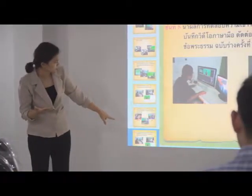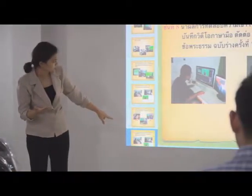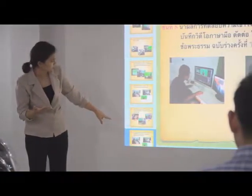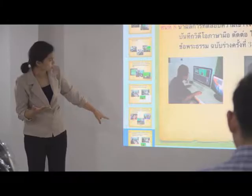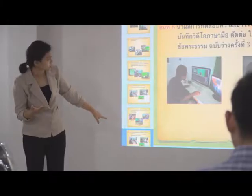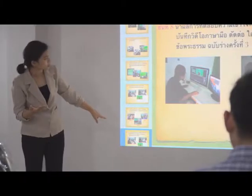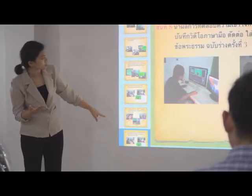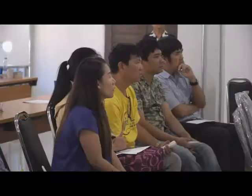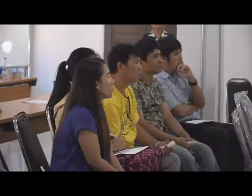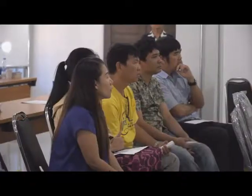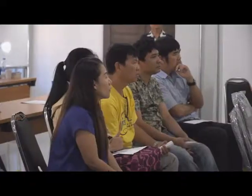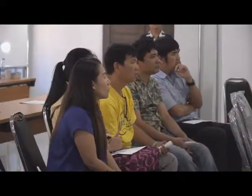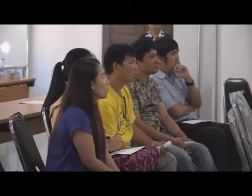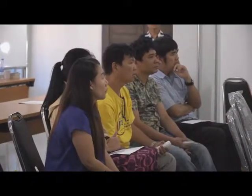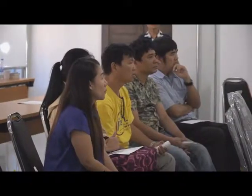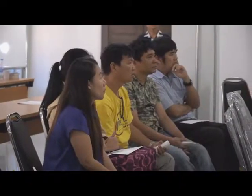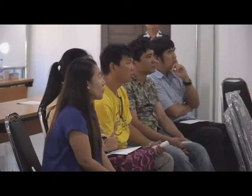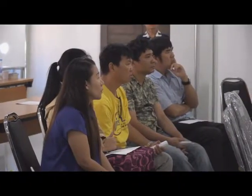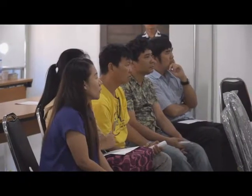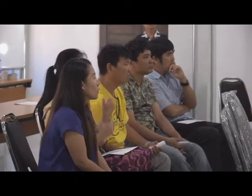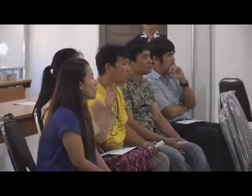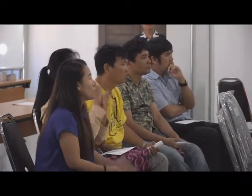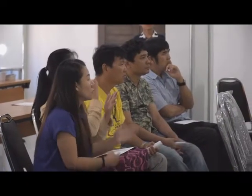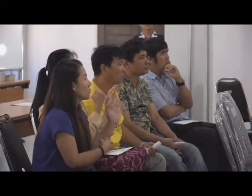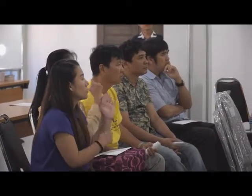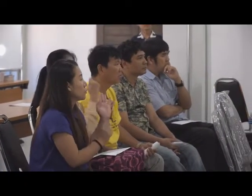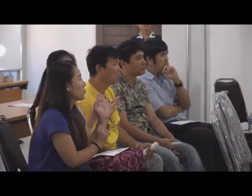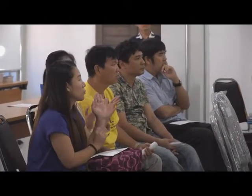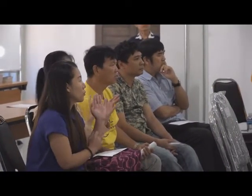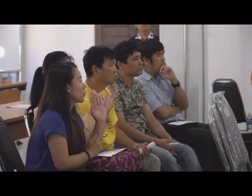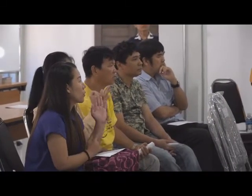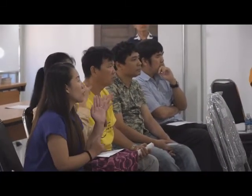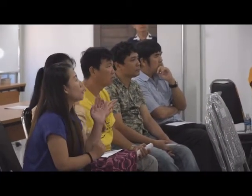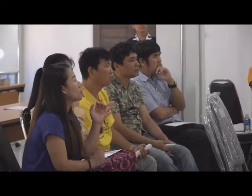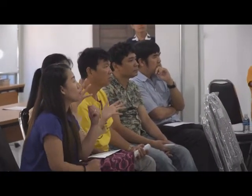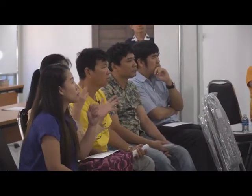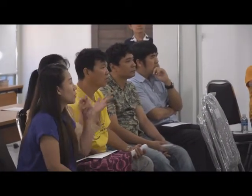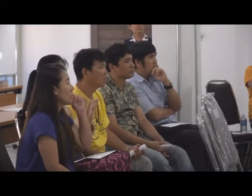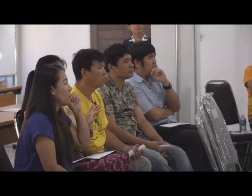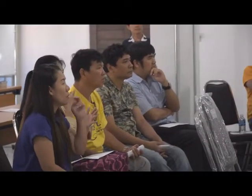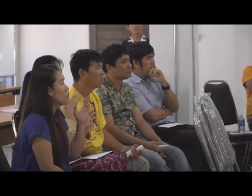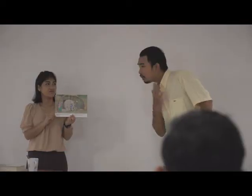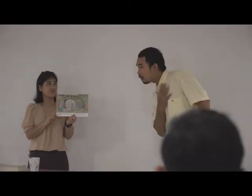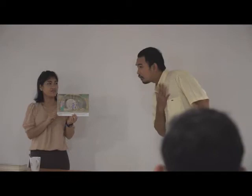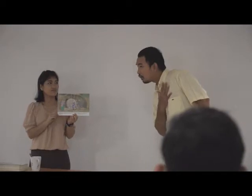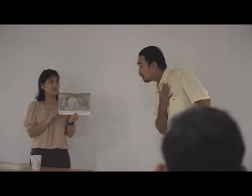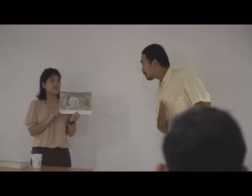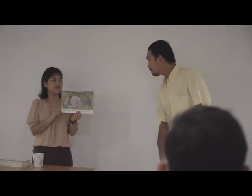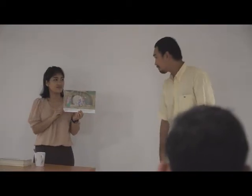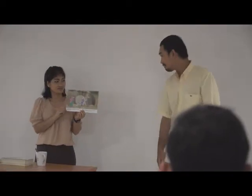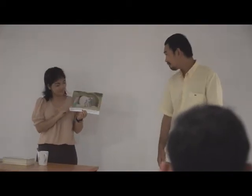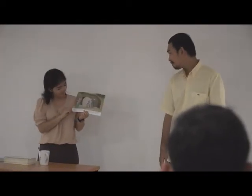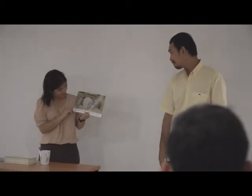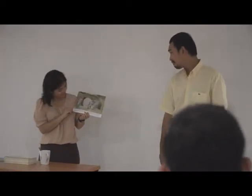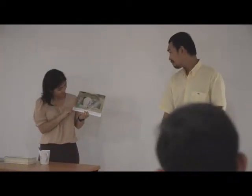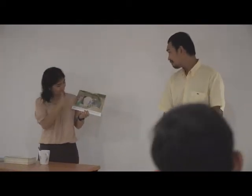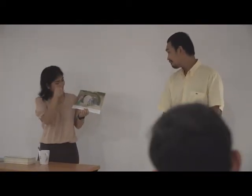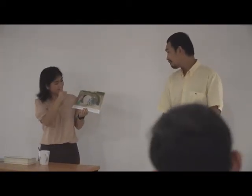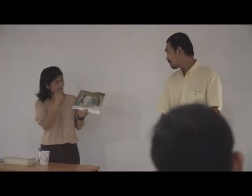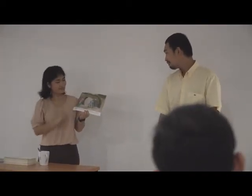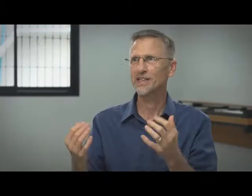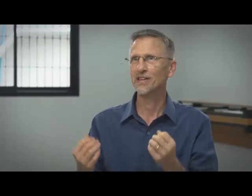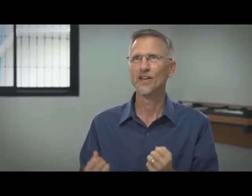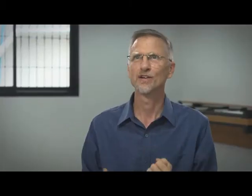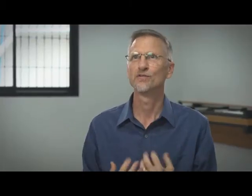this. And as they then watch the scripture, watch Jesus, watch the disciples, watch